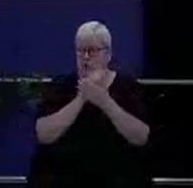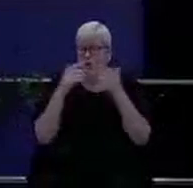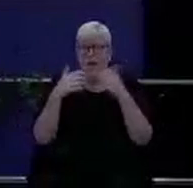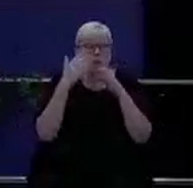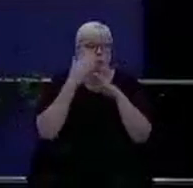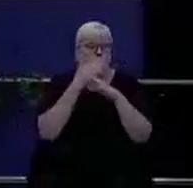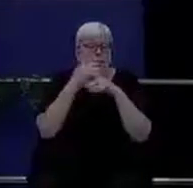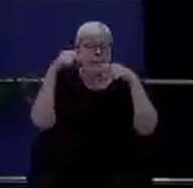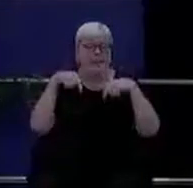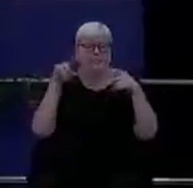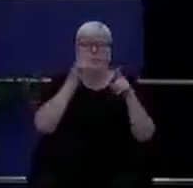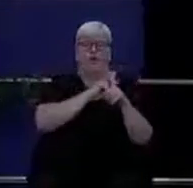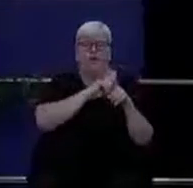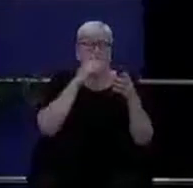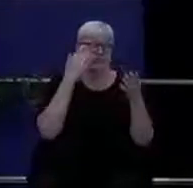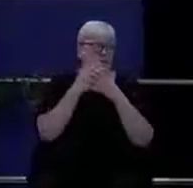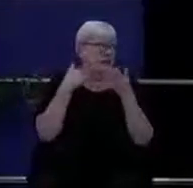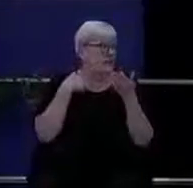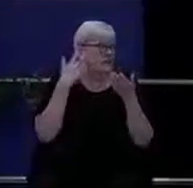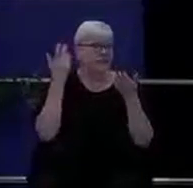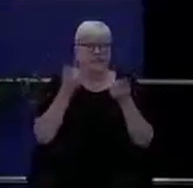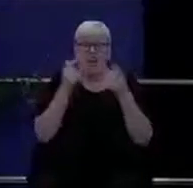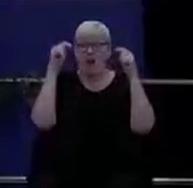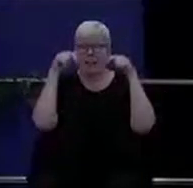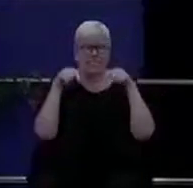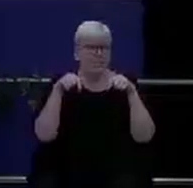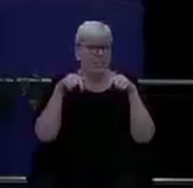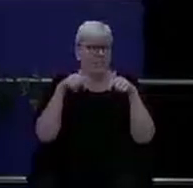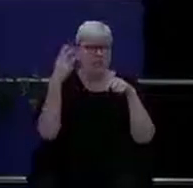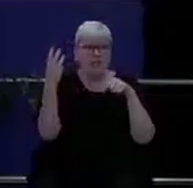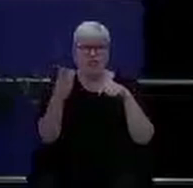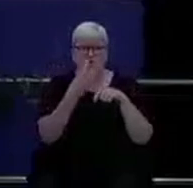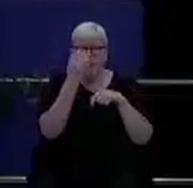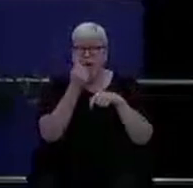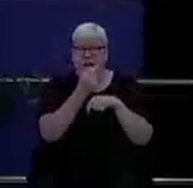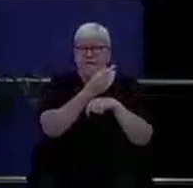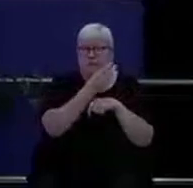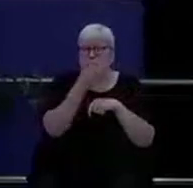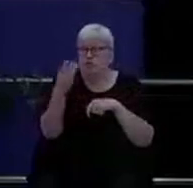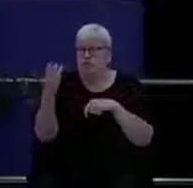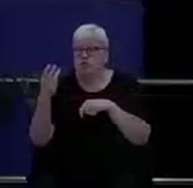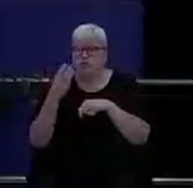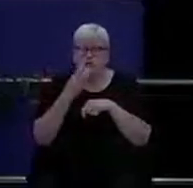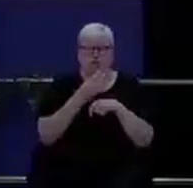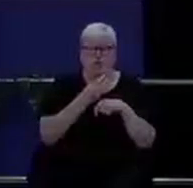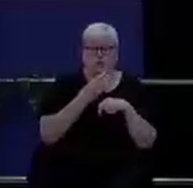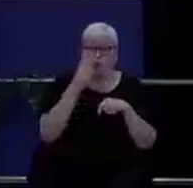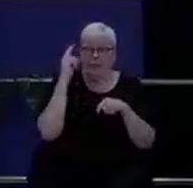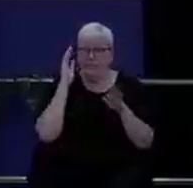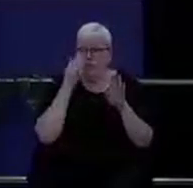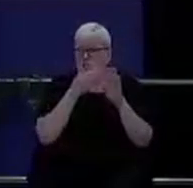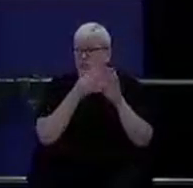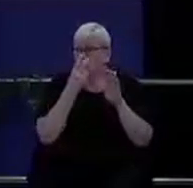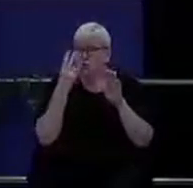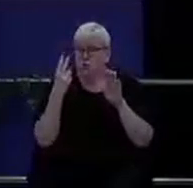this exactly, because they are in the audience, aren't they? Are there all three of you in the audience? I've spotted two. I'm not